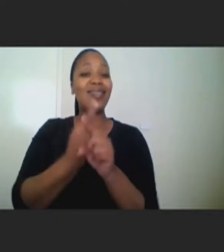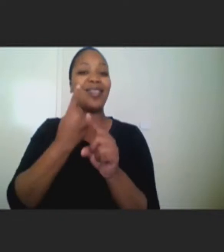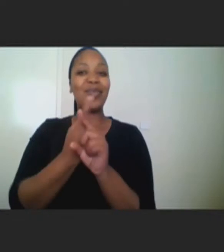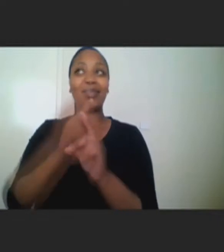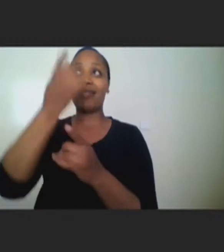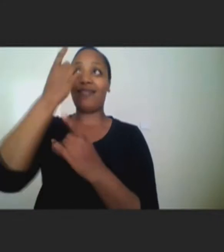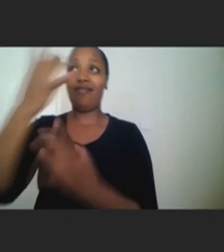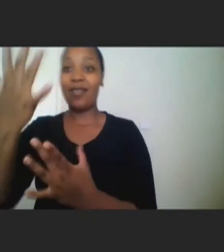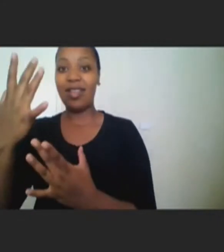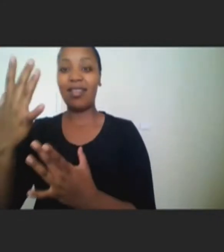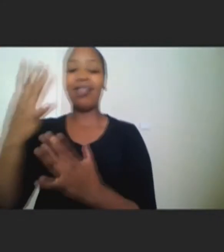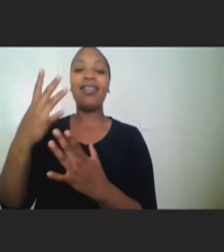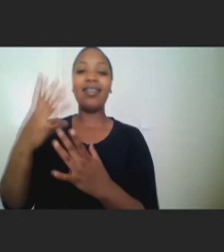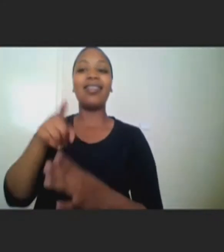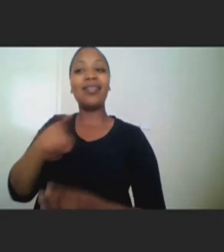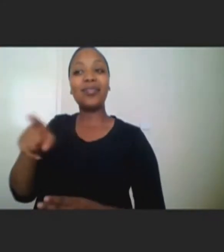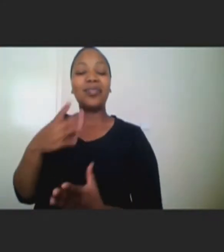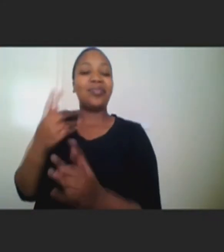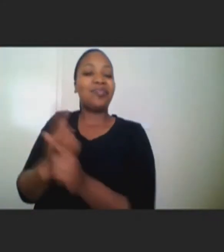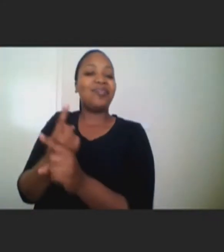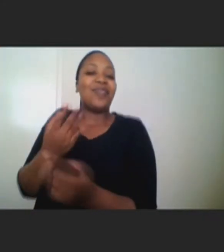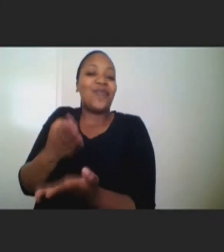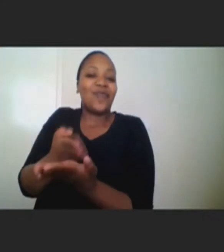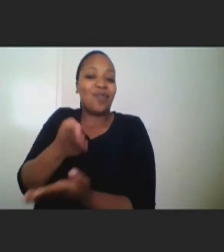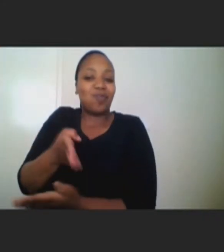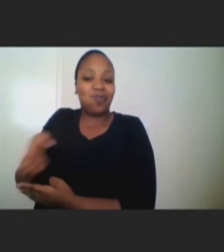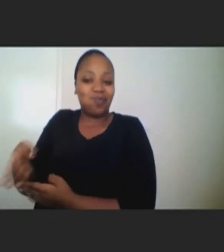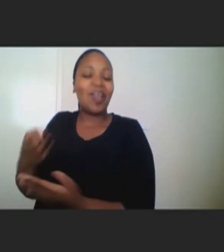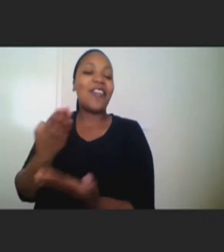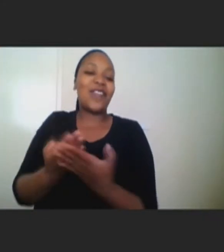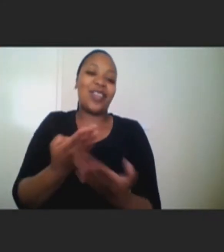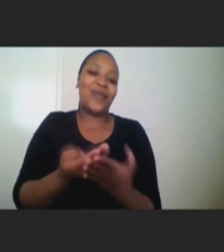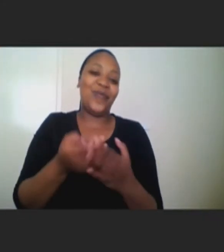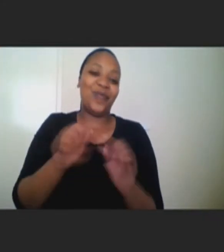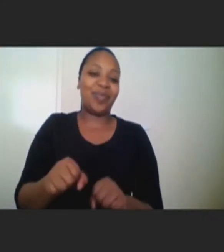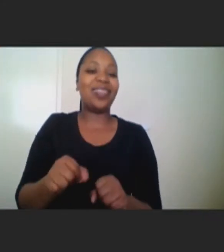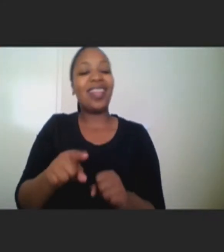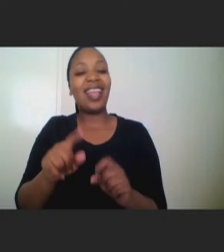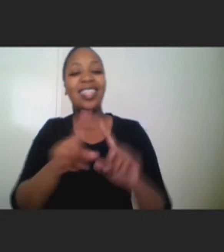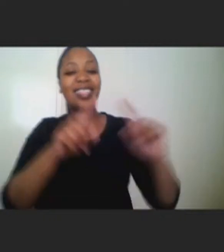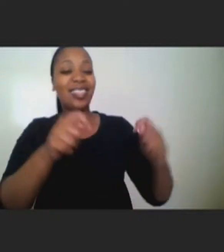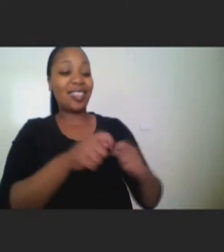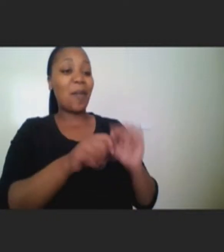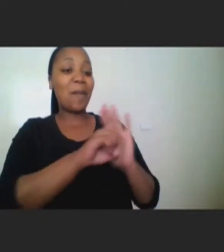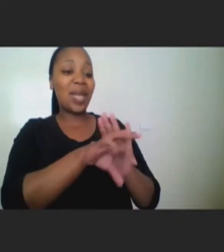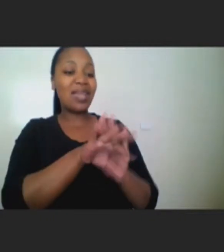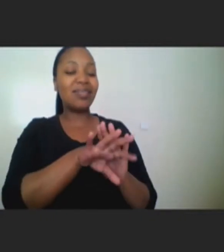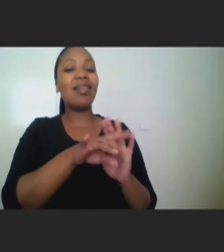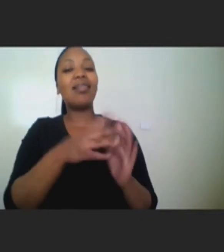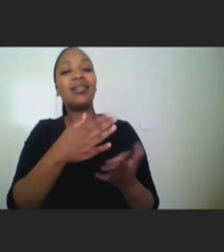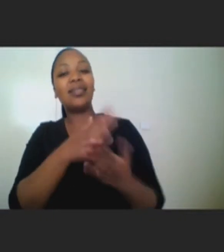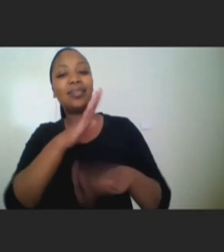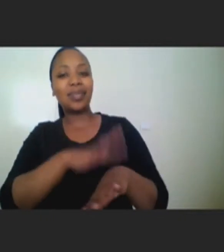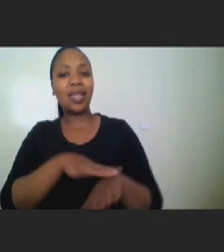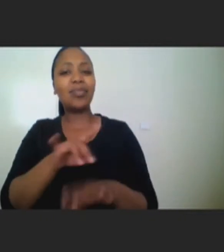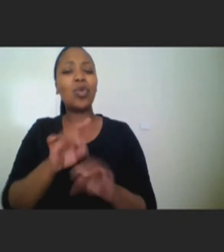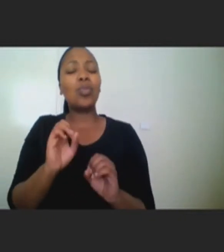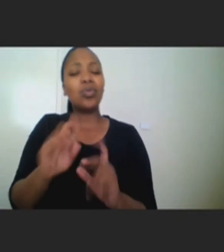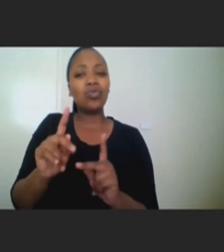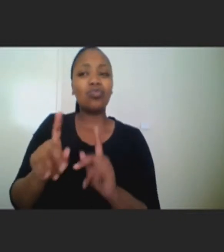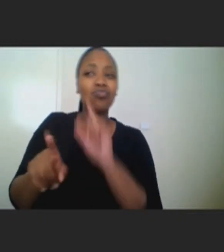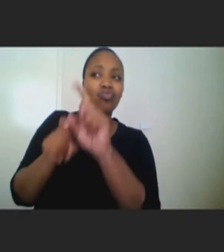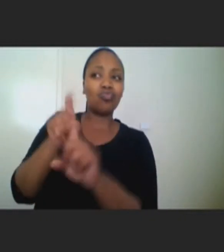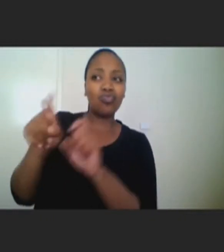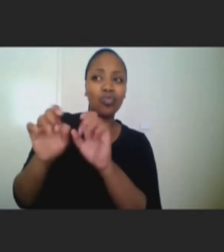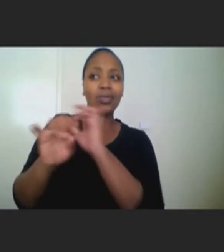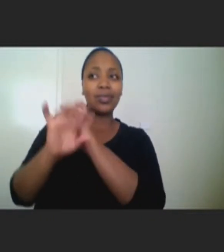my key stakeholders, members of the media, for always being there for us, giving us opportunity to clarify certain issues that need to be clarified and